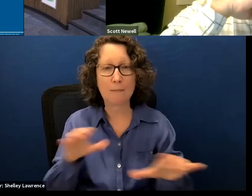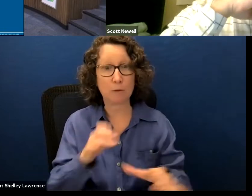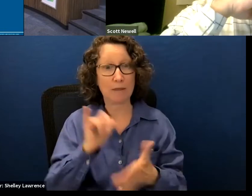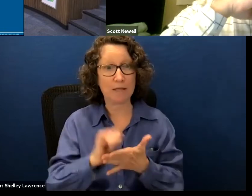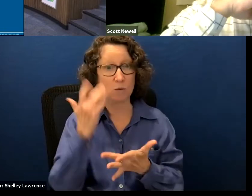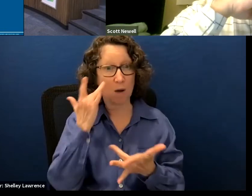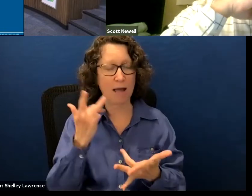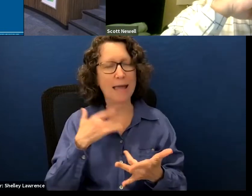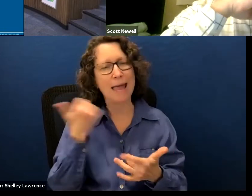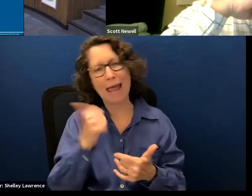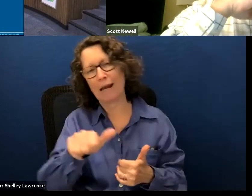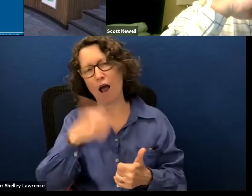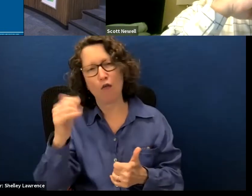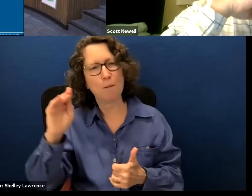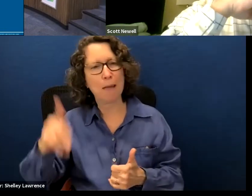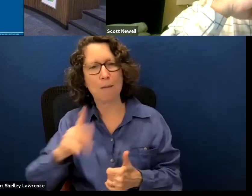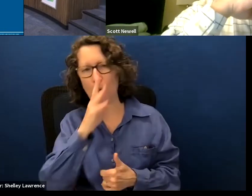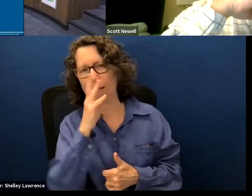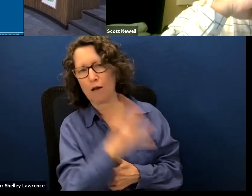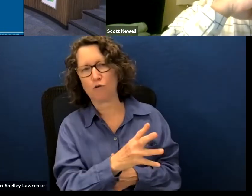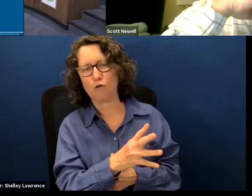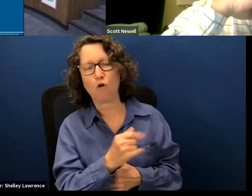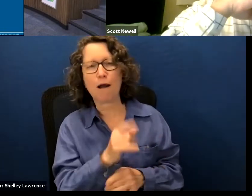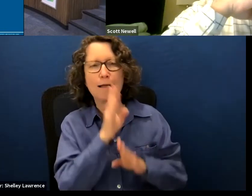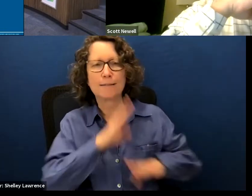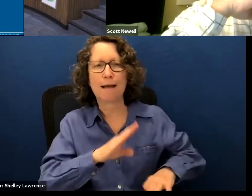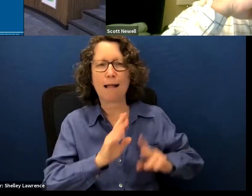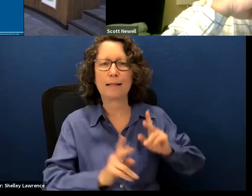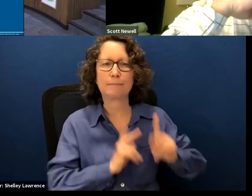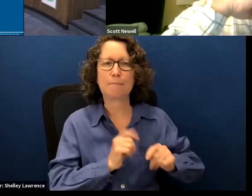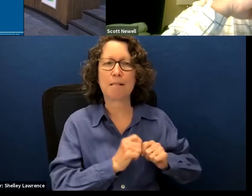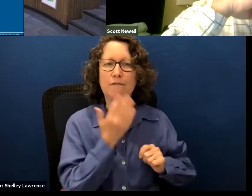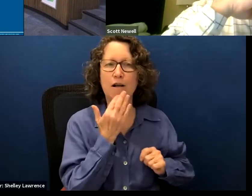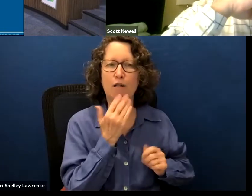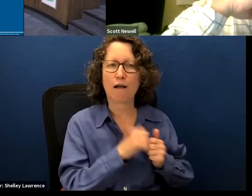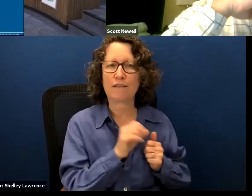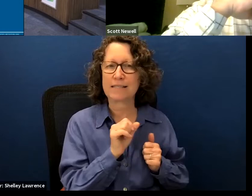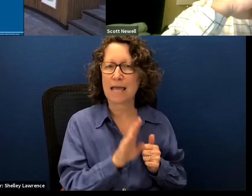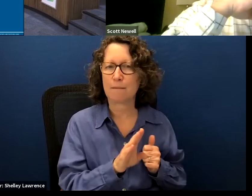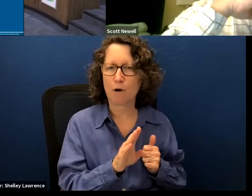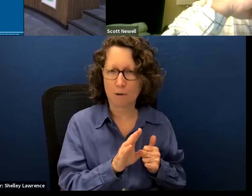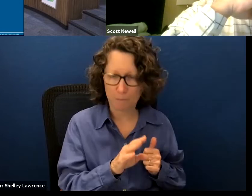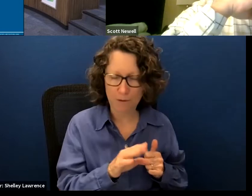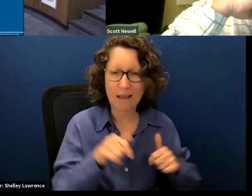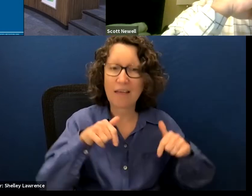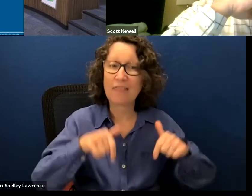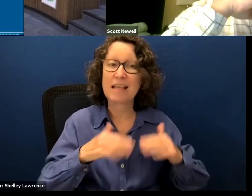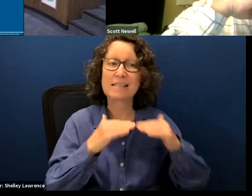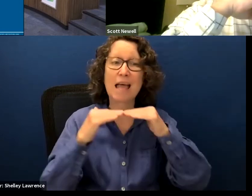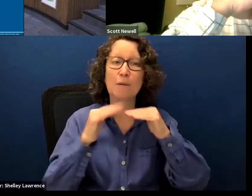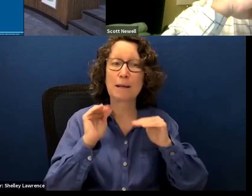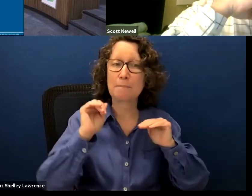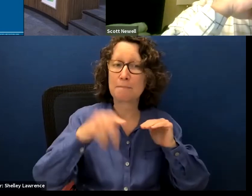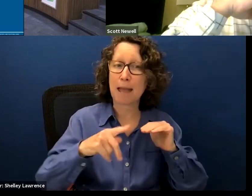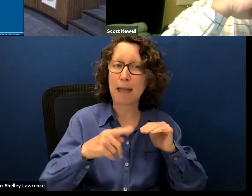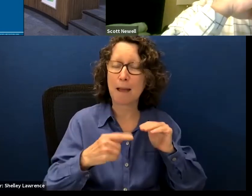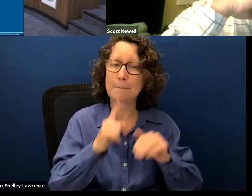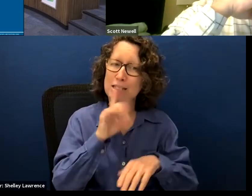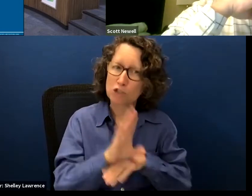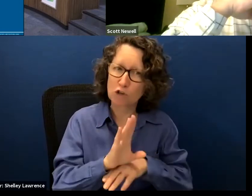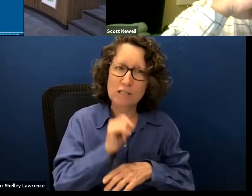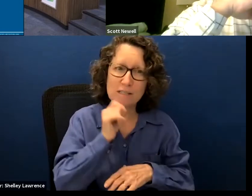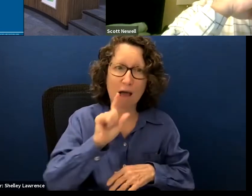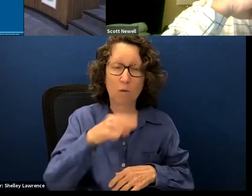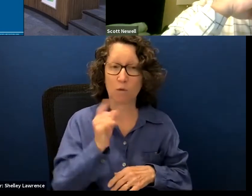because I know that any other map will ignore and even silence the people of color of Santa Barbara. But this equity map ensures that not